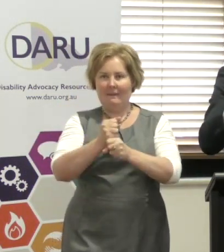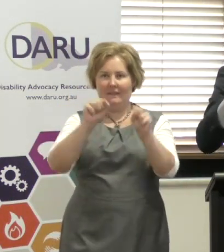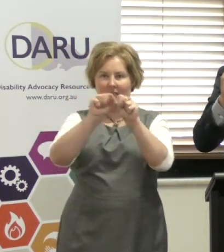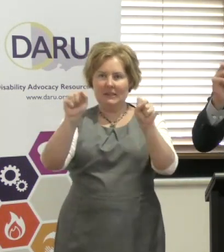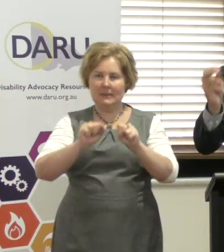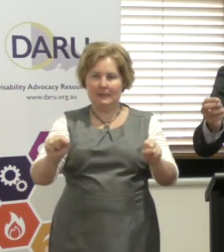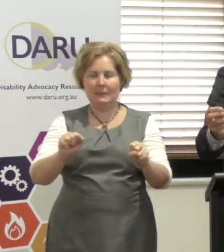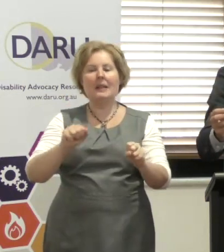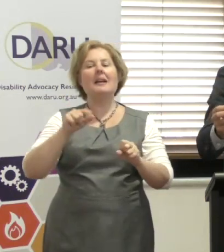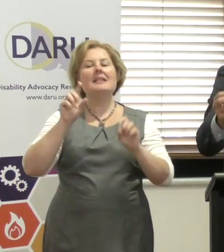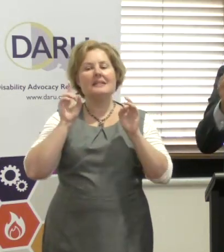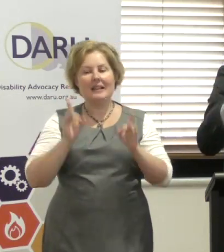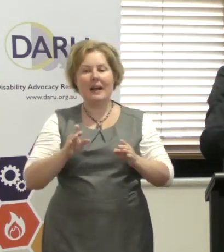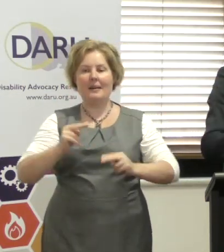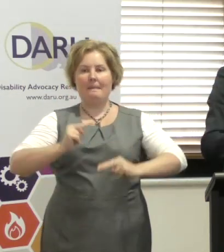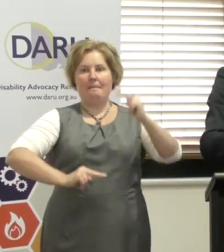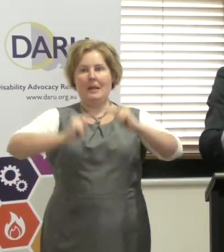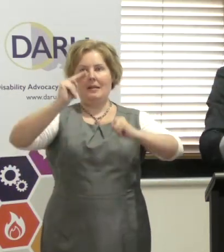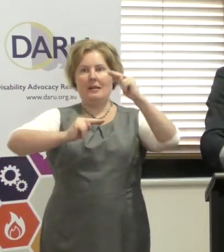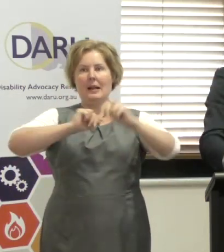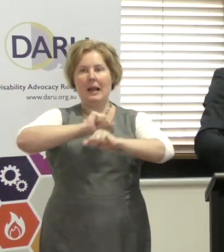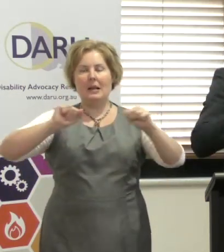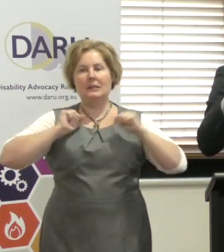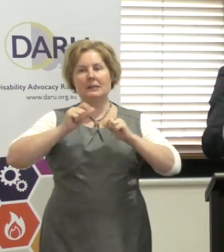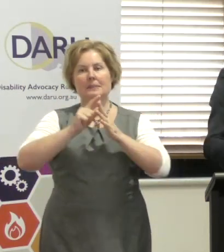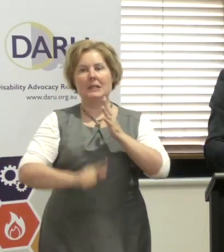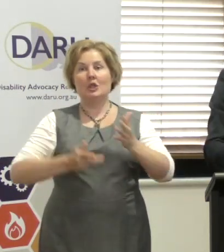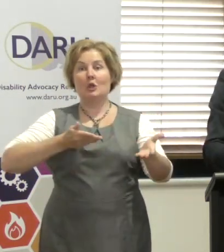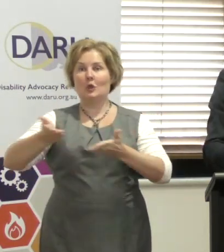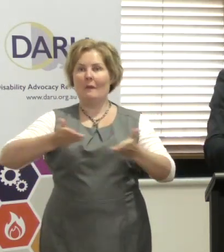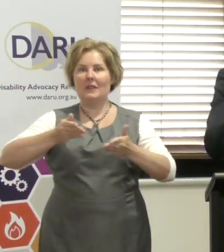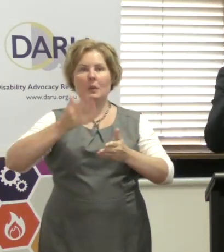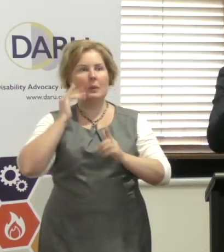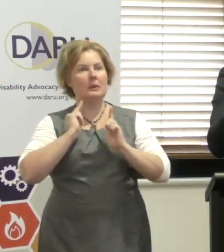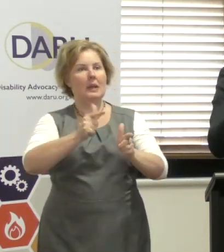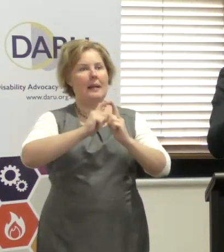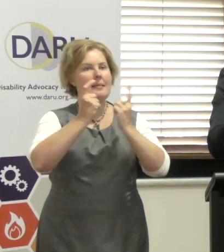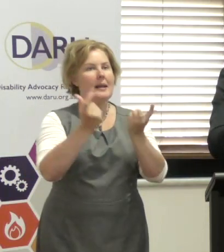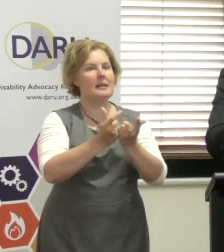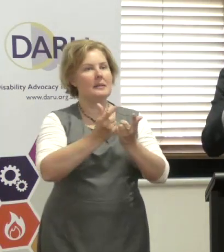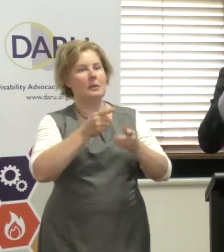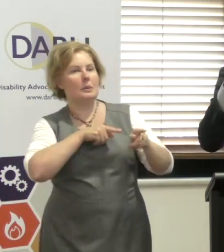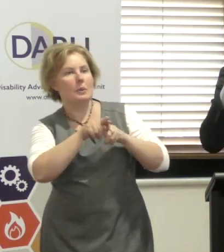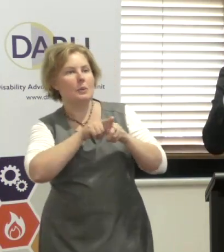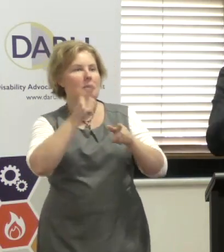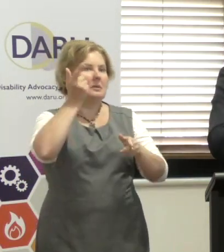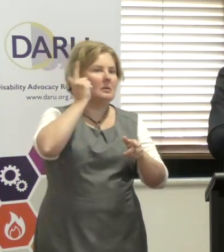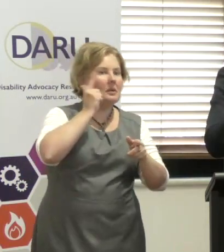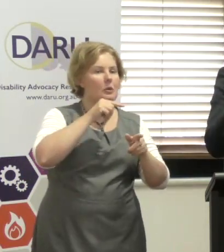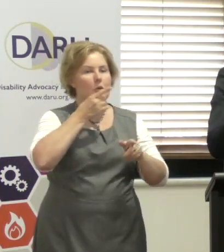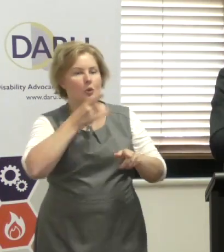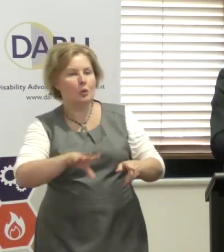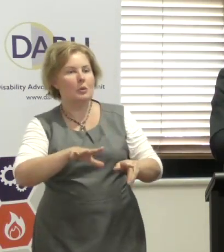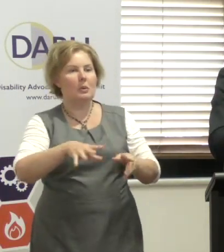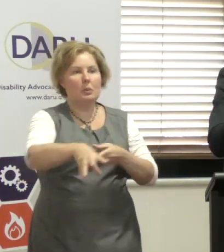we can now build our disability services when we go into our classroom. That's our belief system, that our children are to